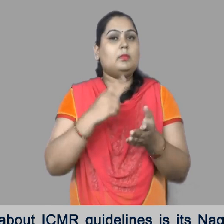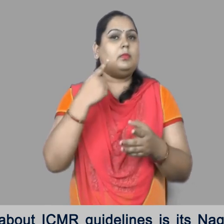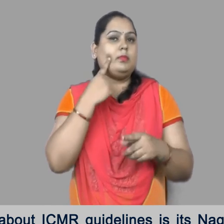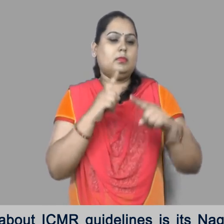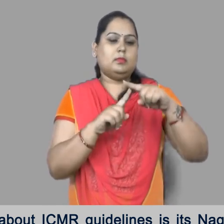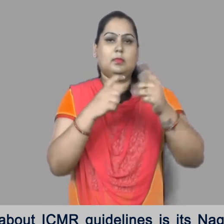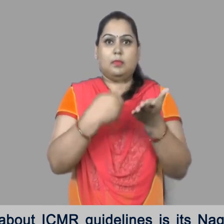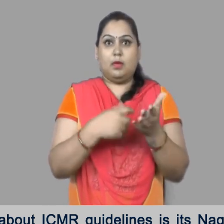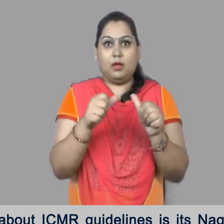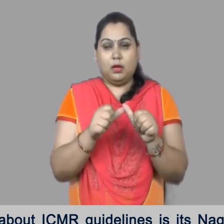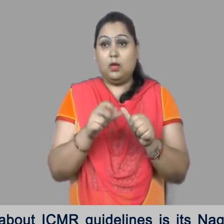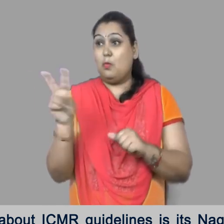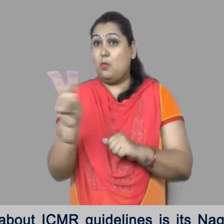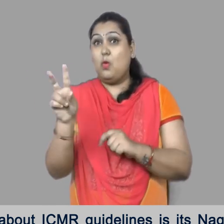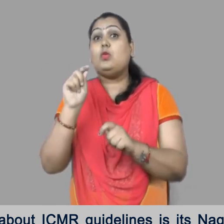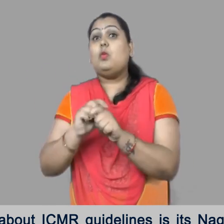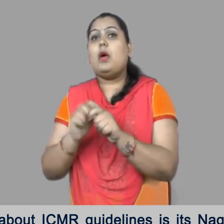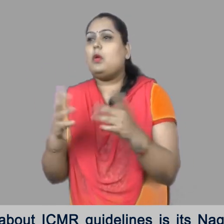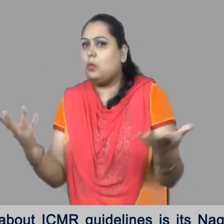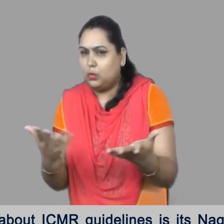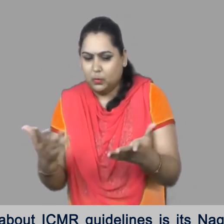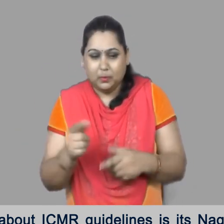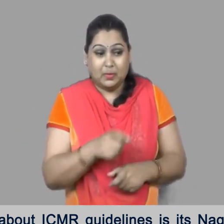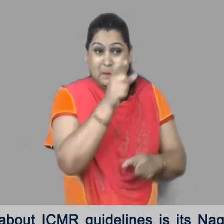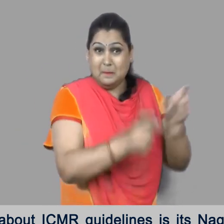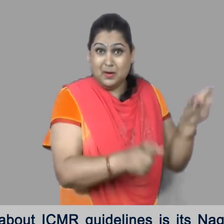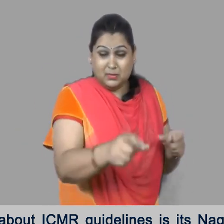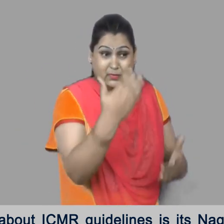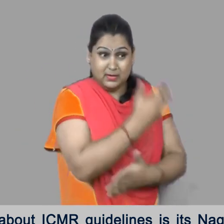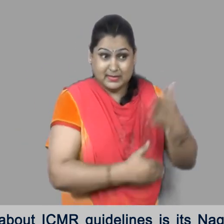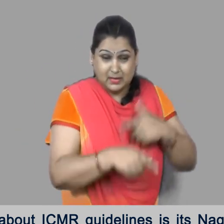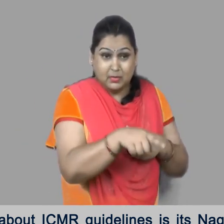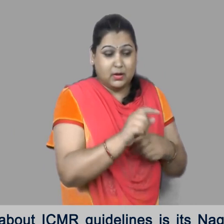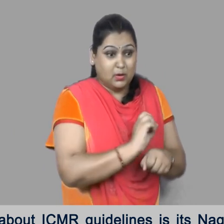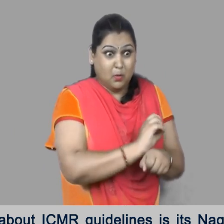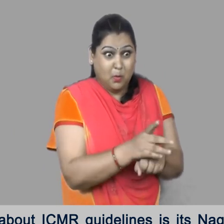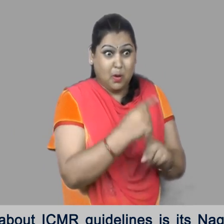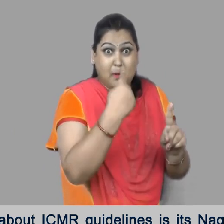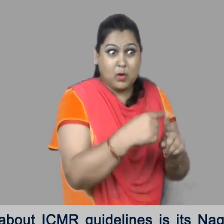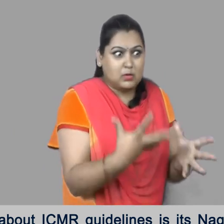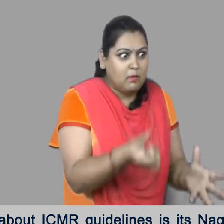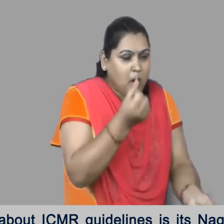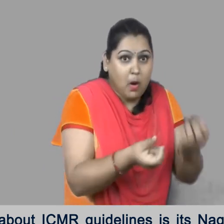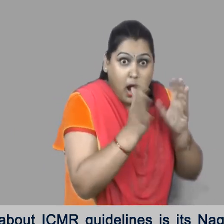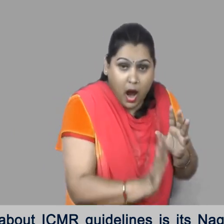Action, Mitra, took up the issue about shortcomings